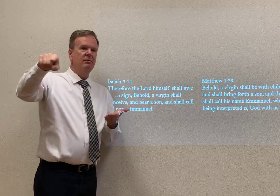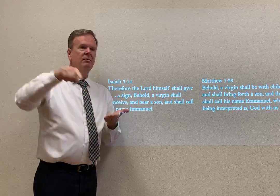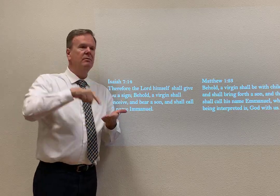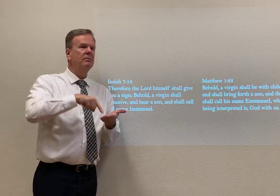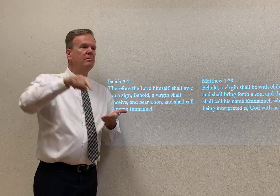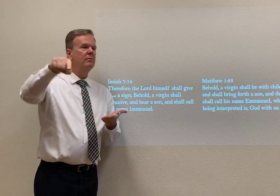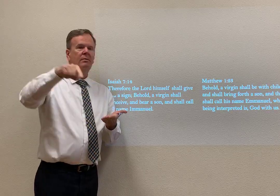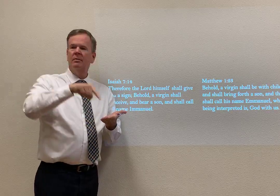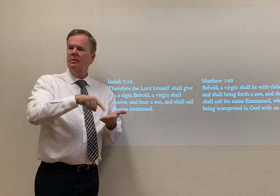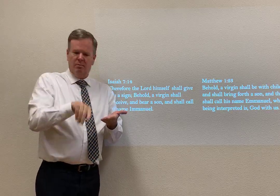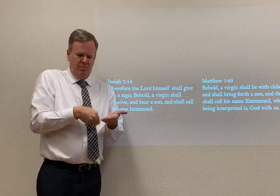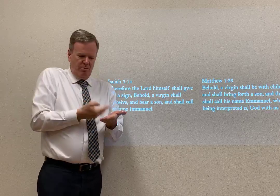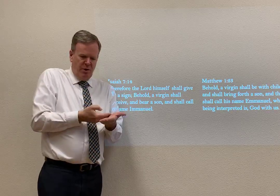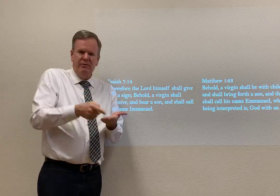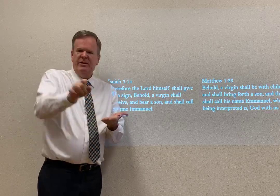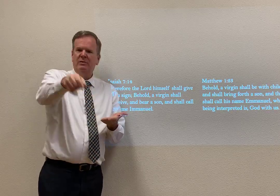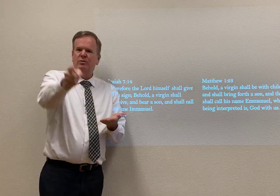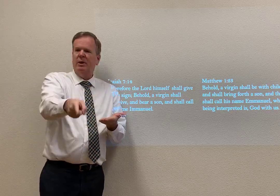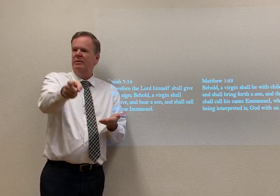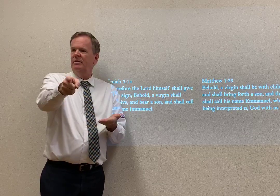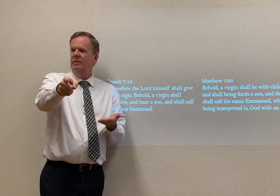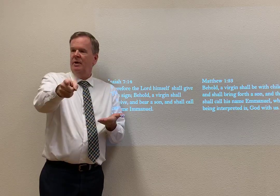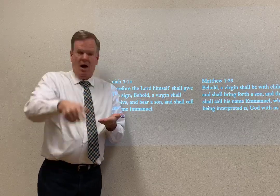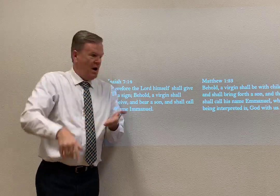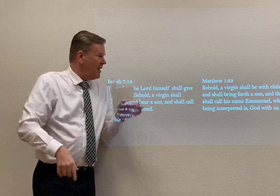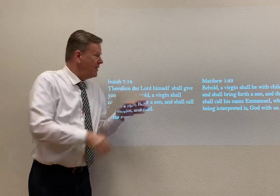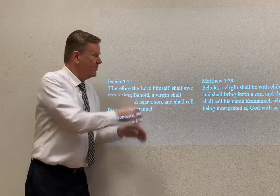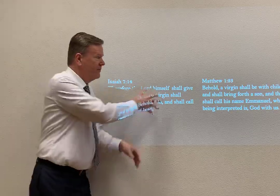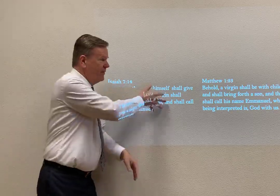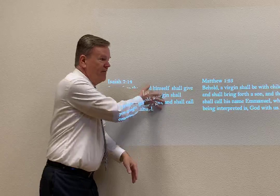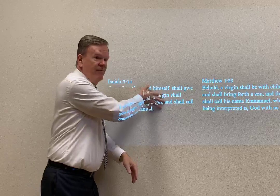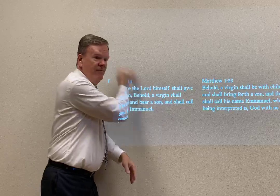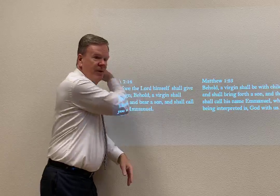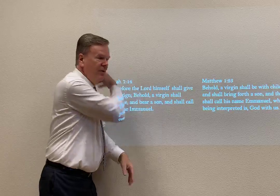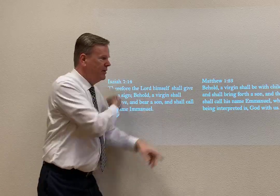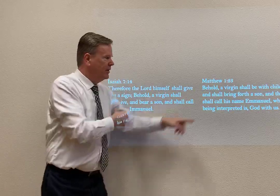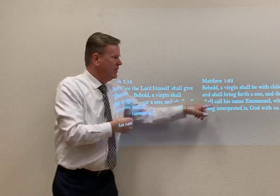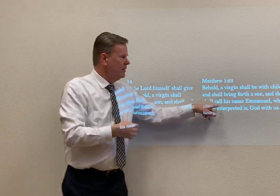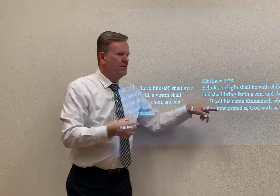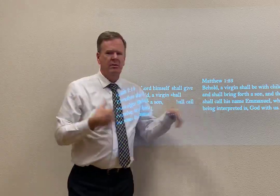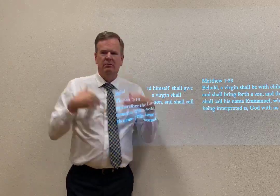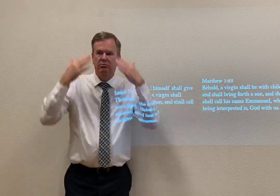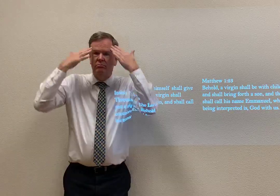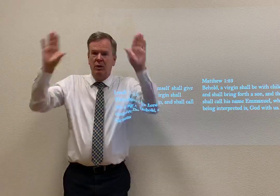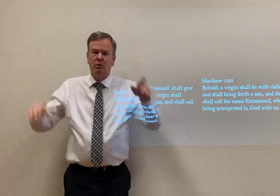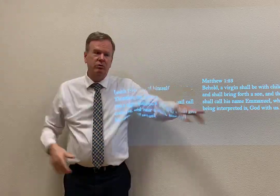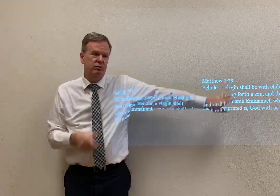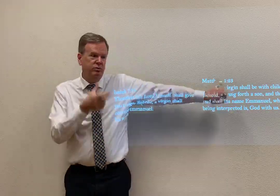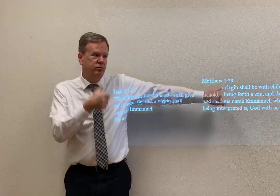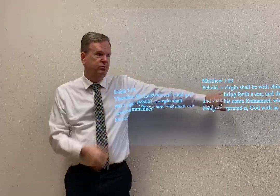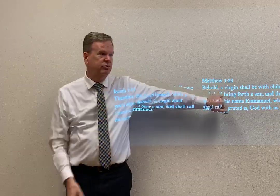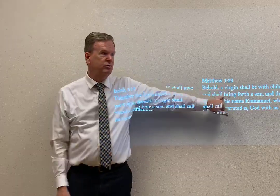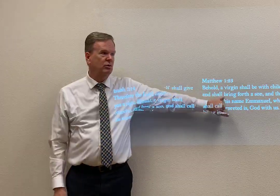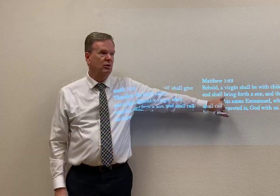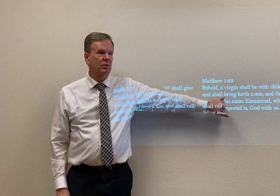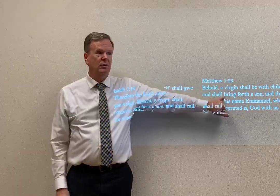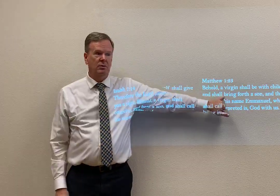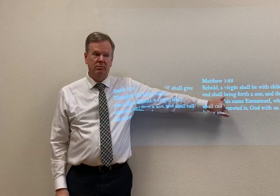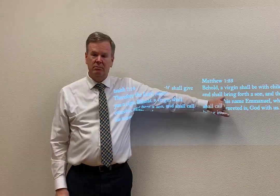Jesus was the fulfillment of the prophecies written in the book of Isaiah. Now, if you forget these and you go right into the book of Matthew, and then